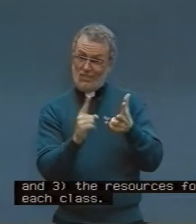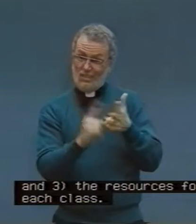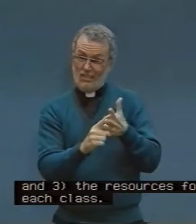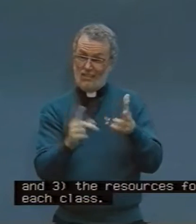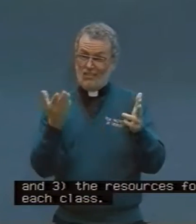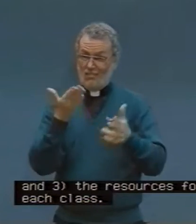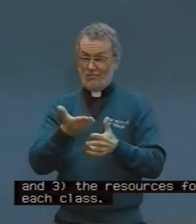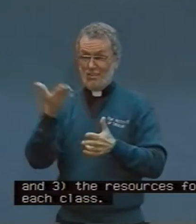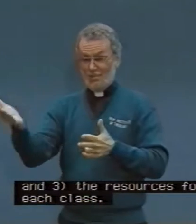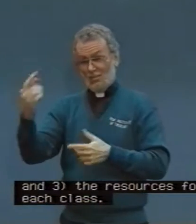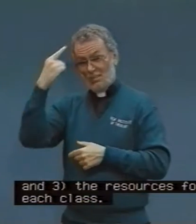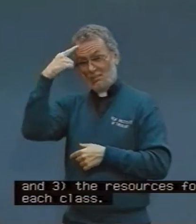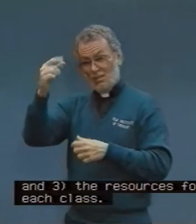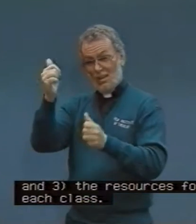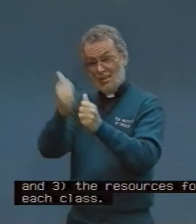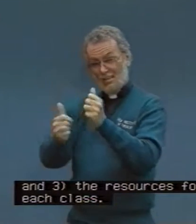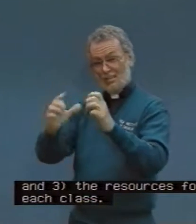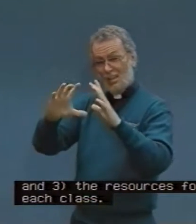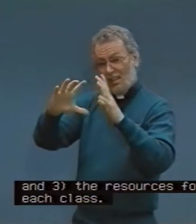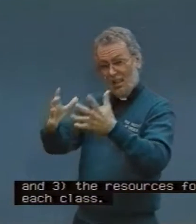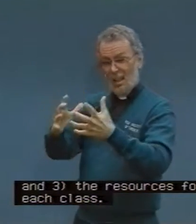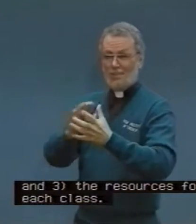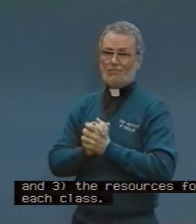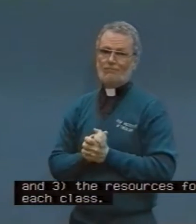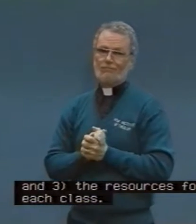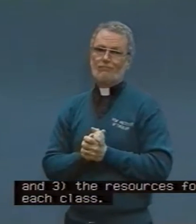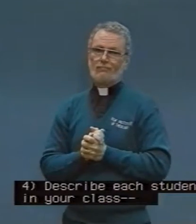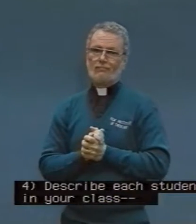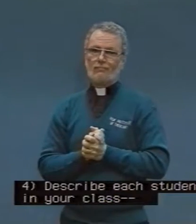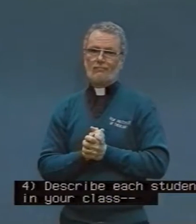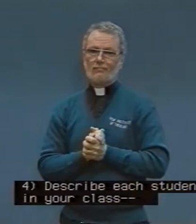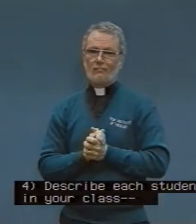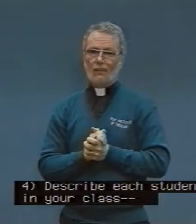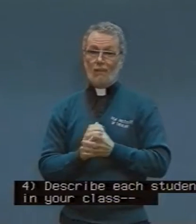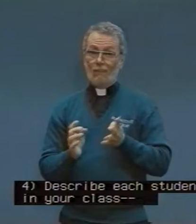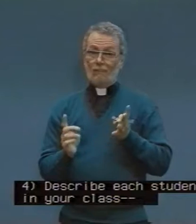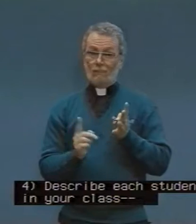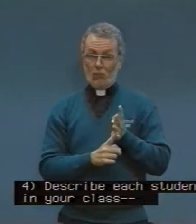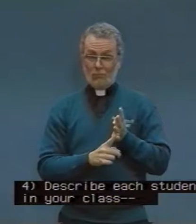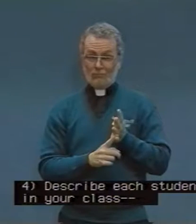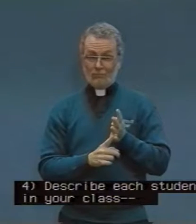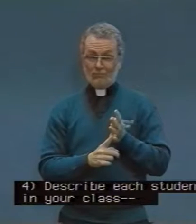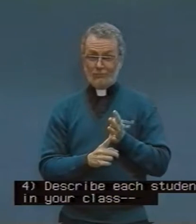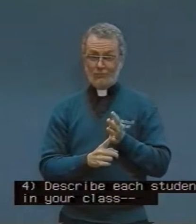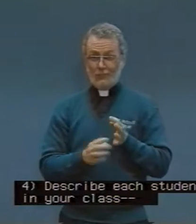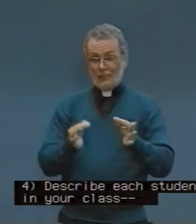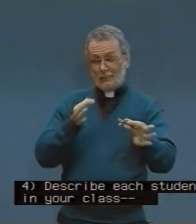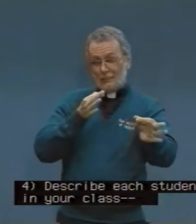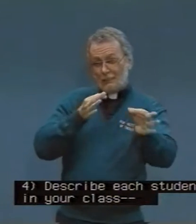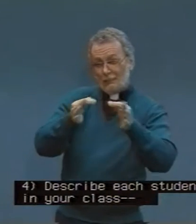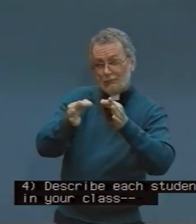And three, the resources for each class. Four, describe each student in your class.